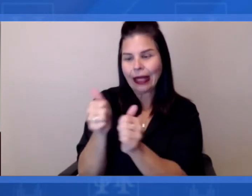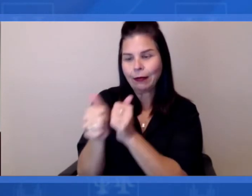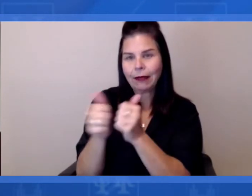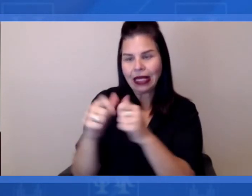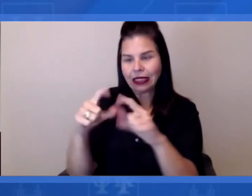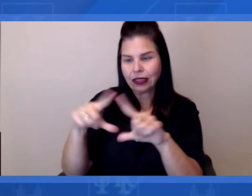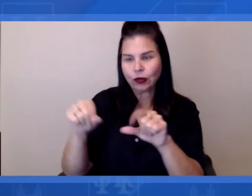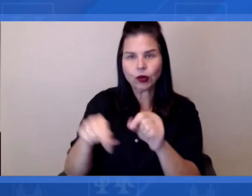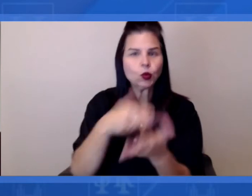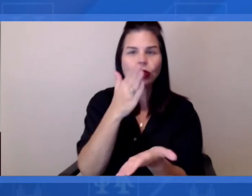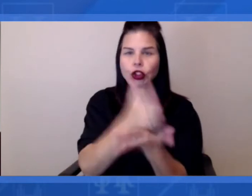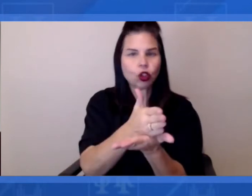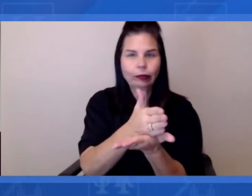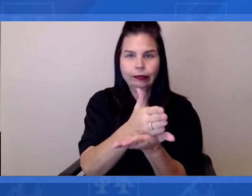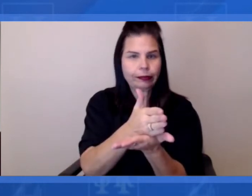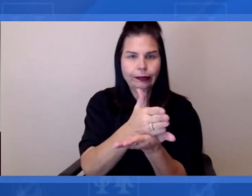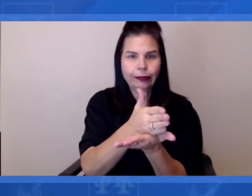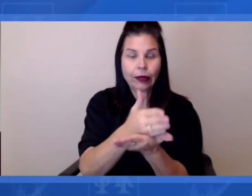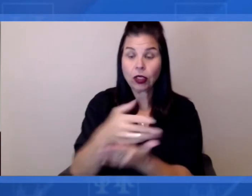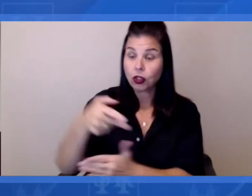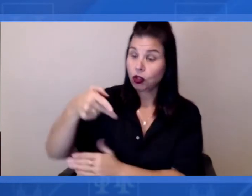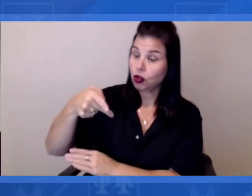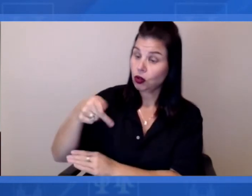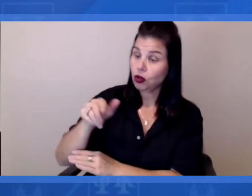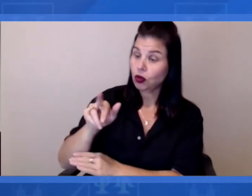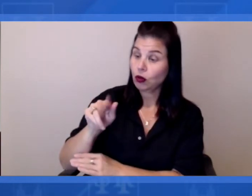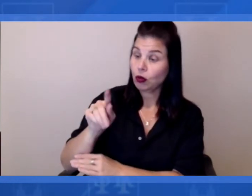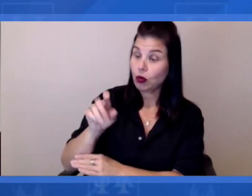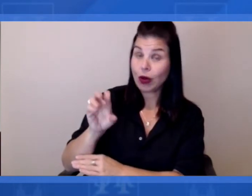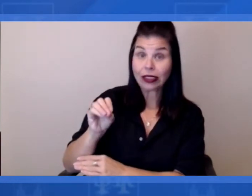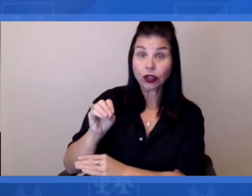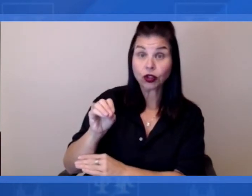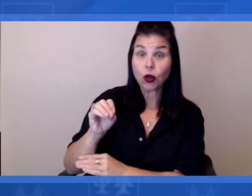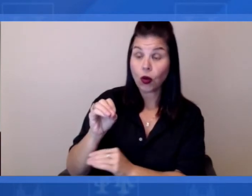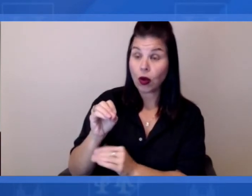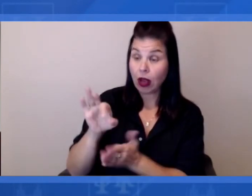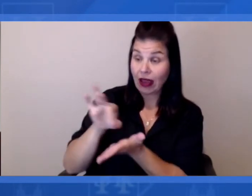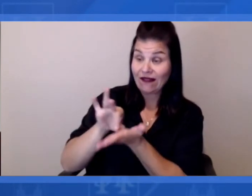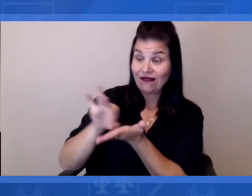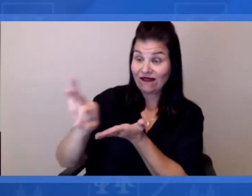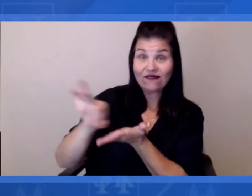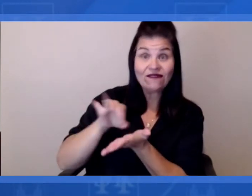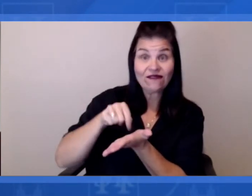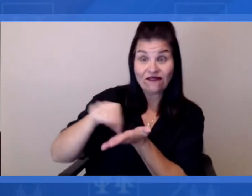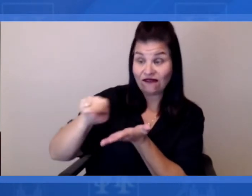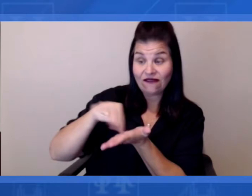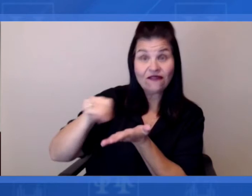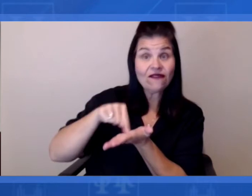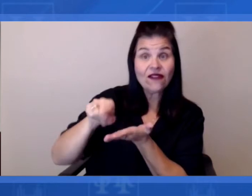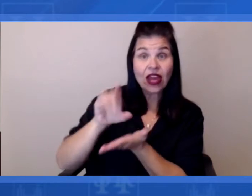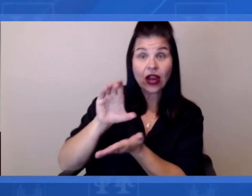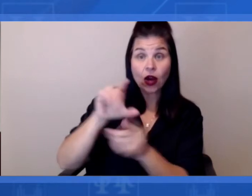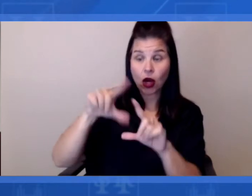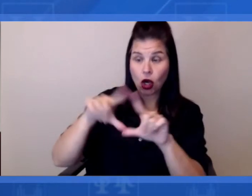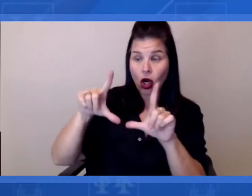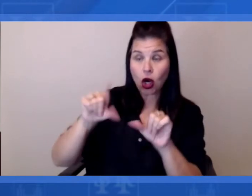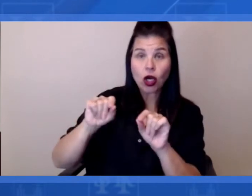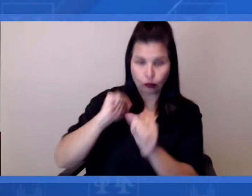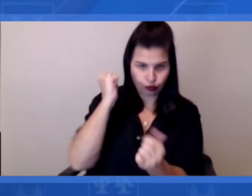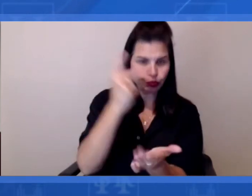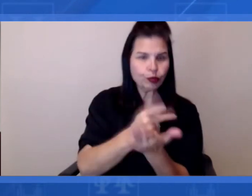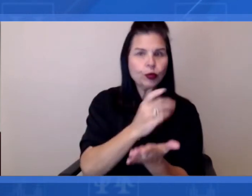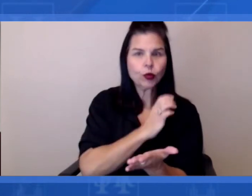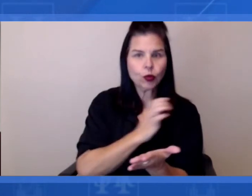circulation. The Presto fare card system was approved by Council and implemented with